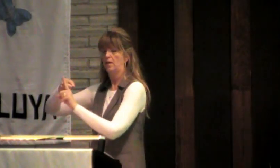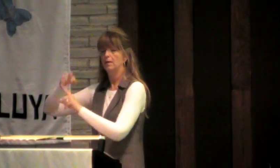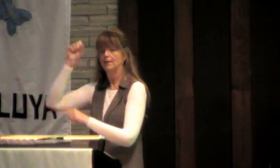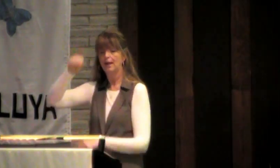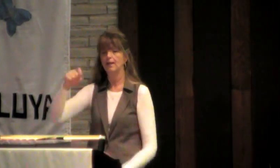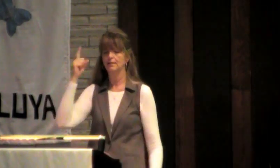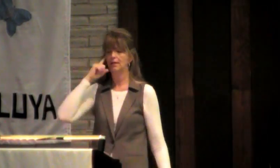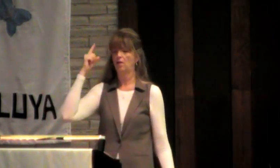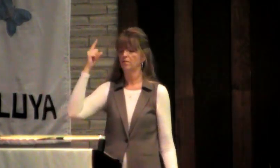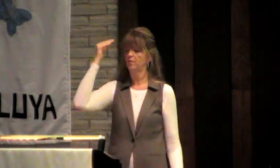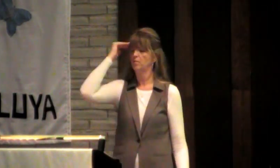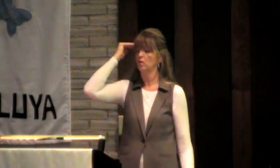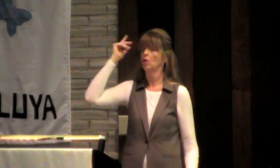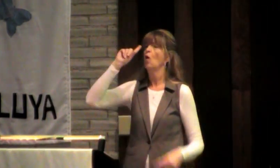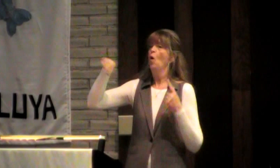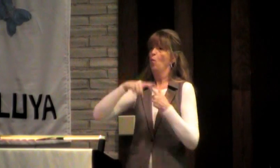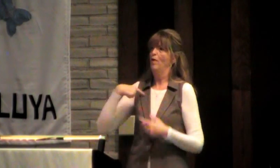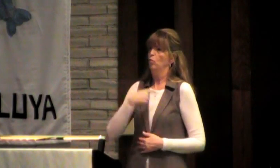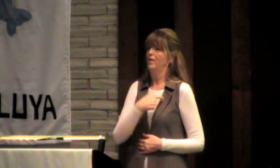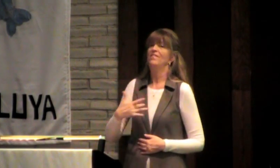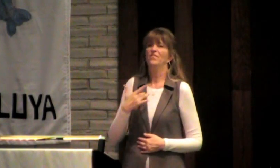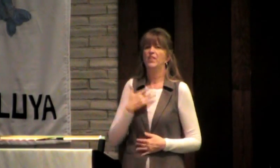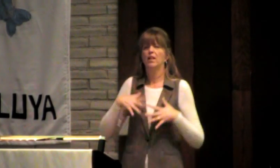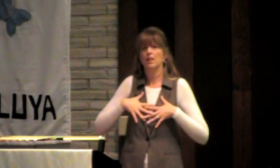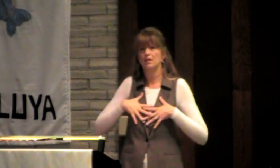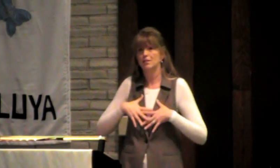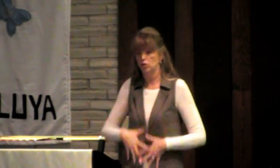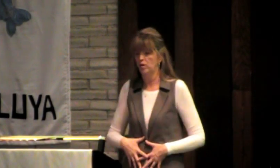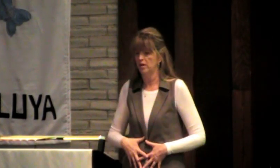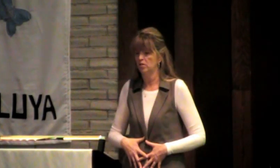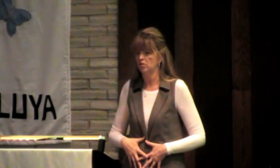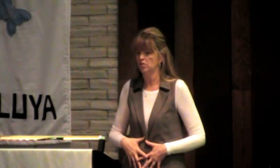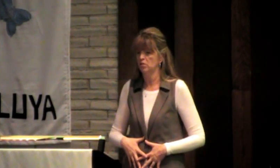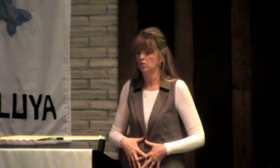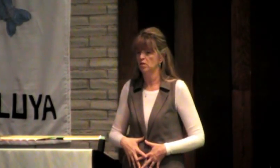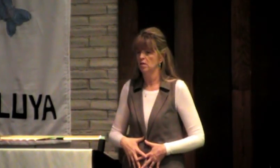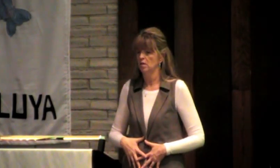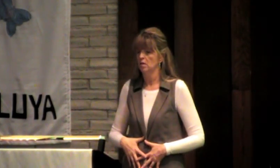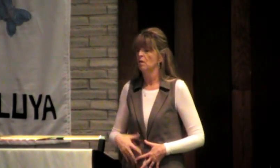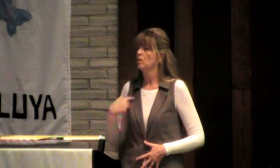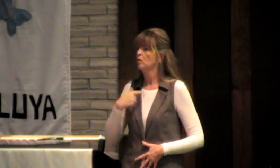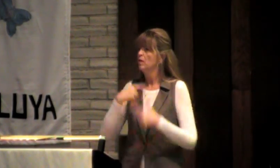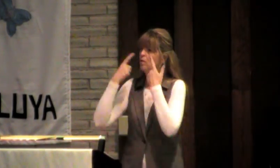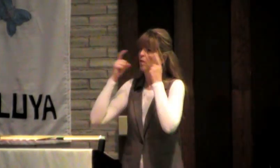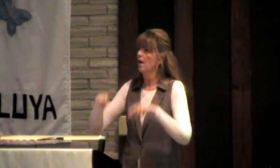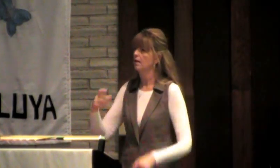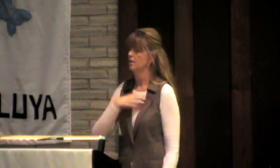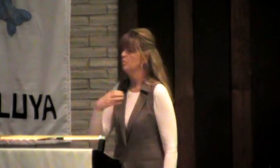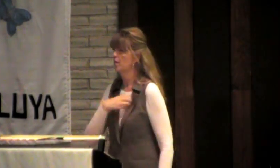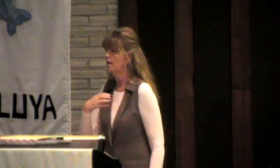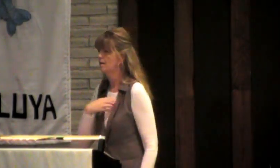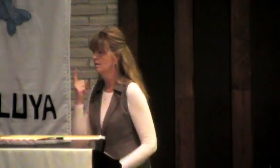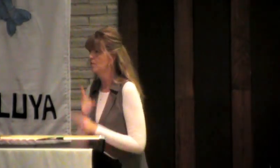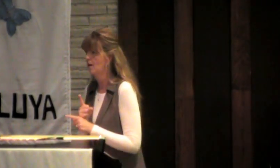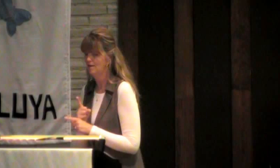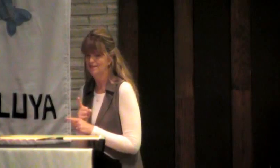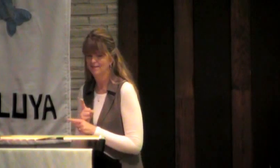I'm leading you now to my second point. I want to see if it sounds familiar. We feel discouraged. And we cry and complain,